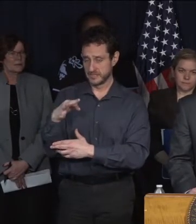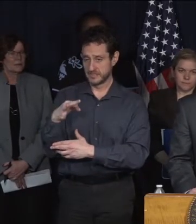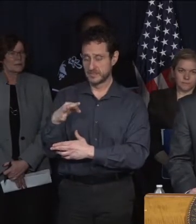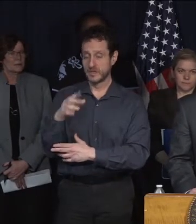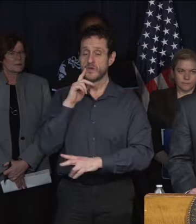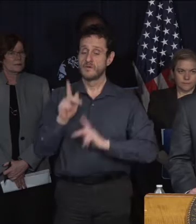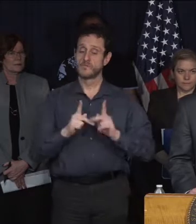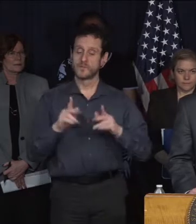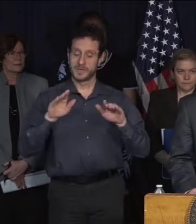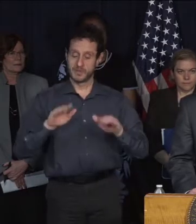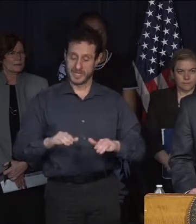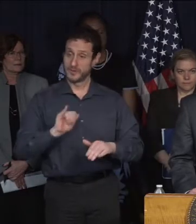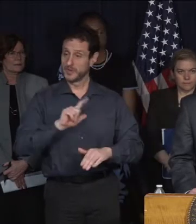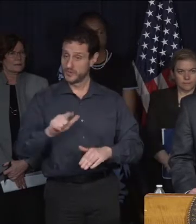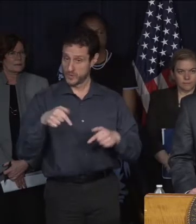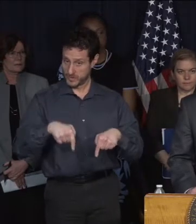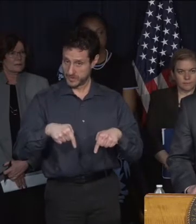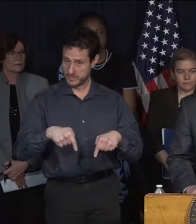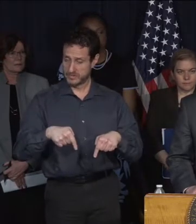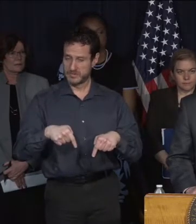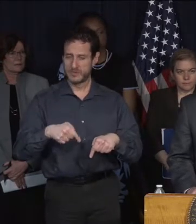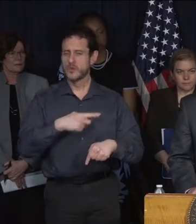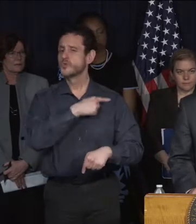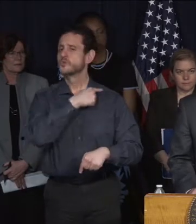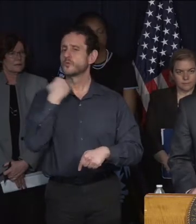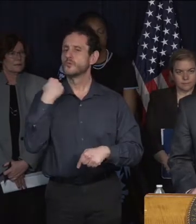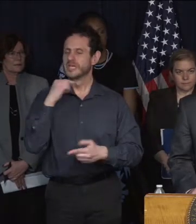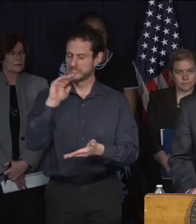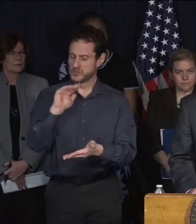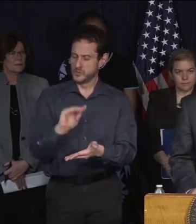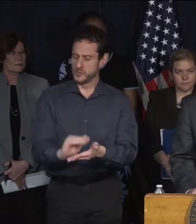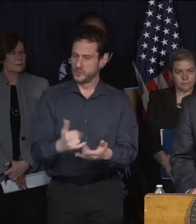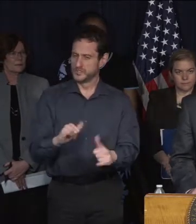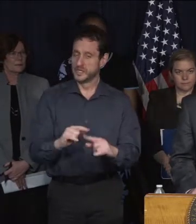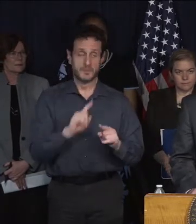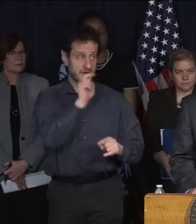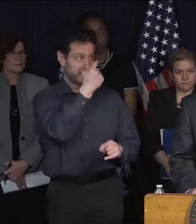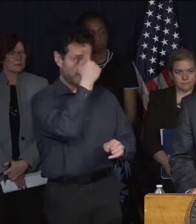Illinoisans remains low, the governor's declaration